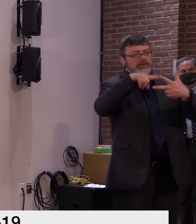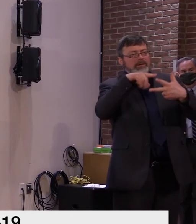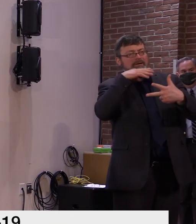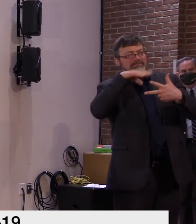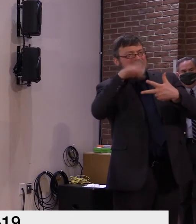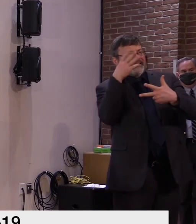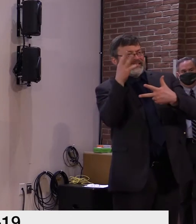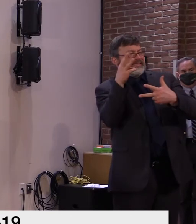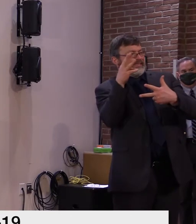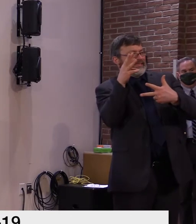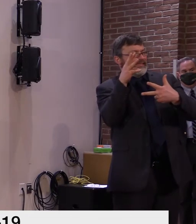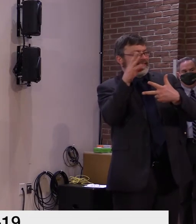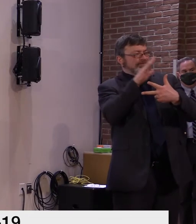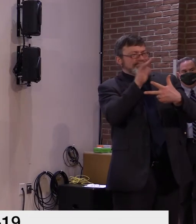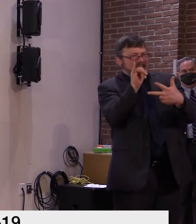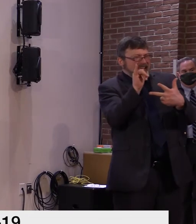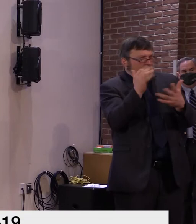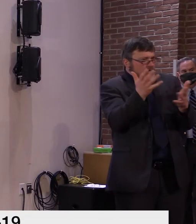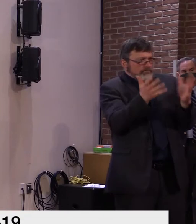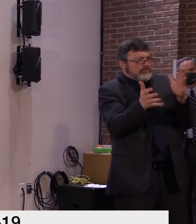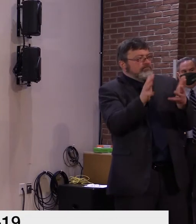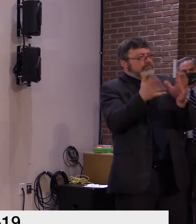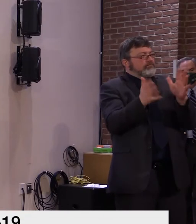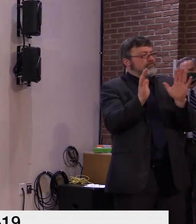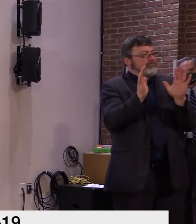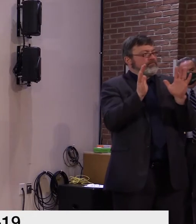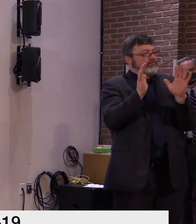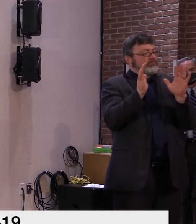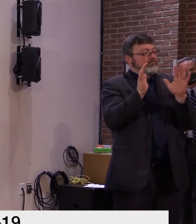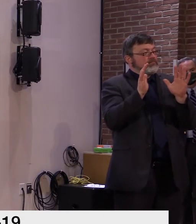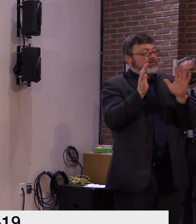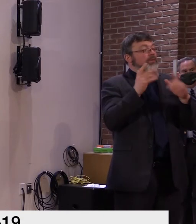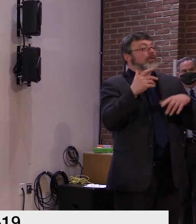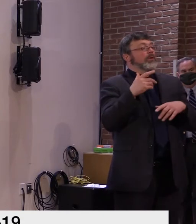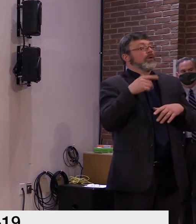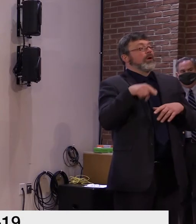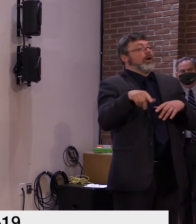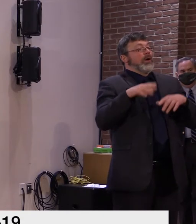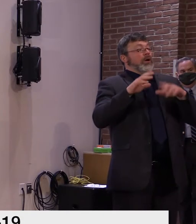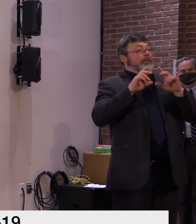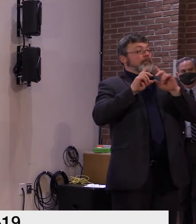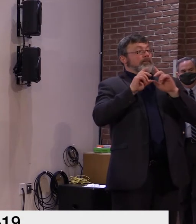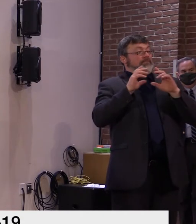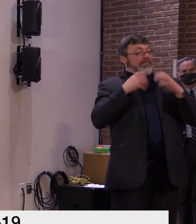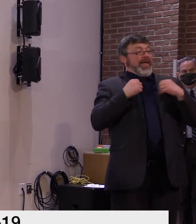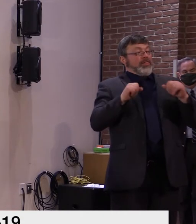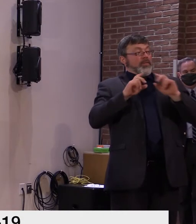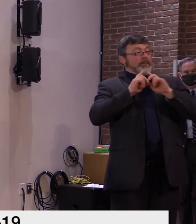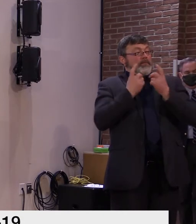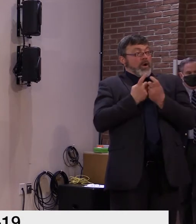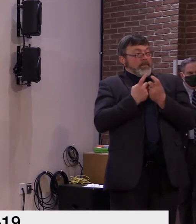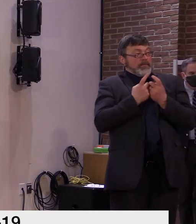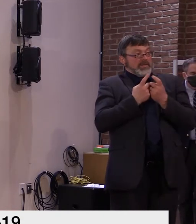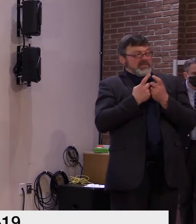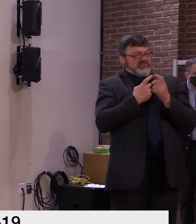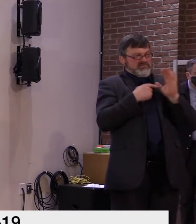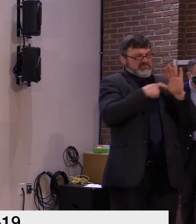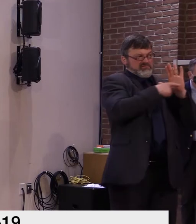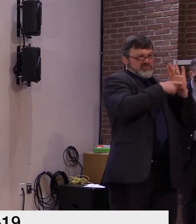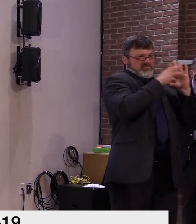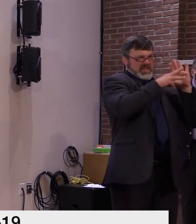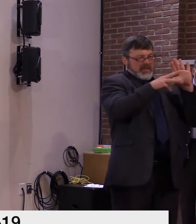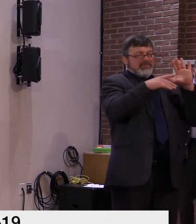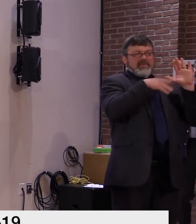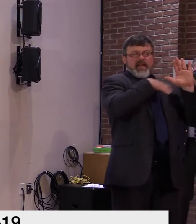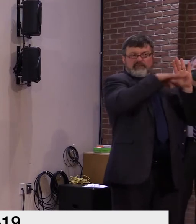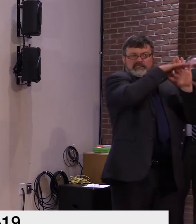listed. They are listed on the Health Department website right now. So when you do open that up, it'll be that entire list. I was